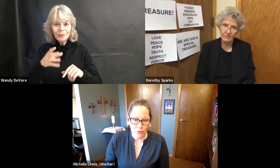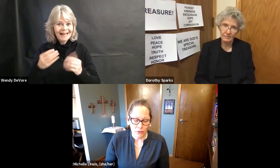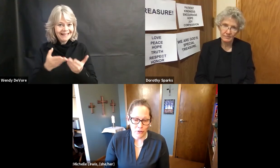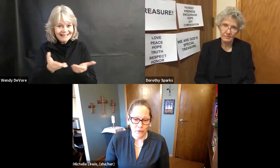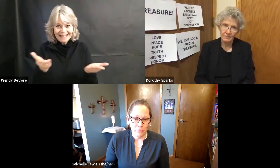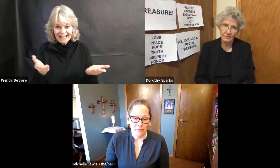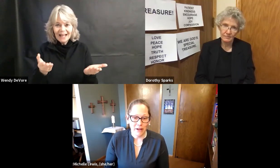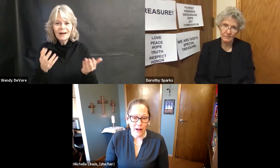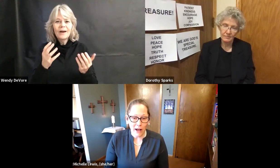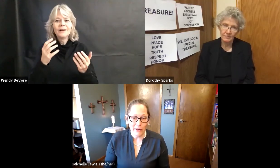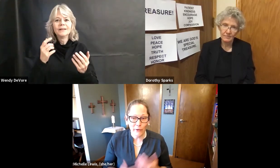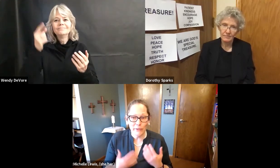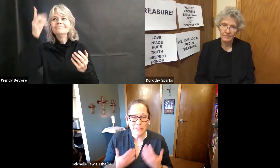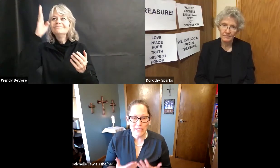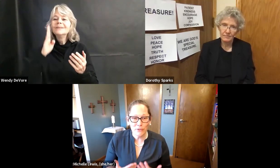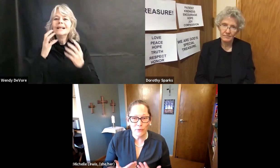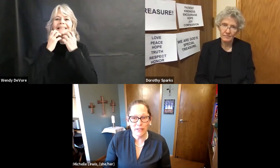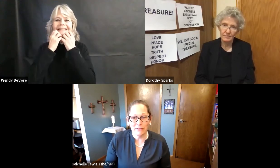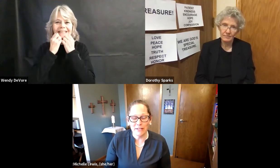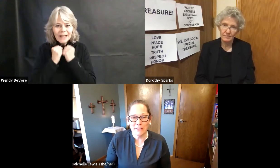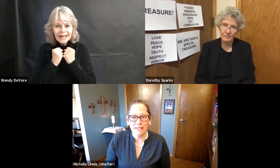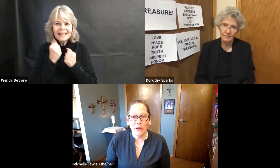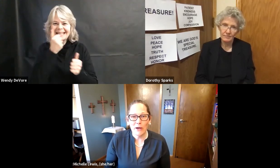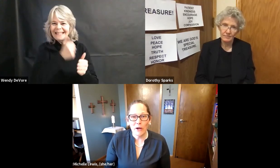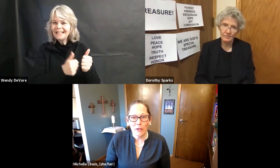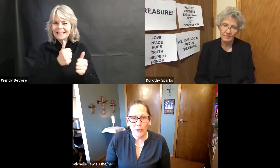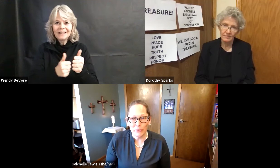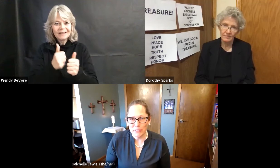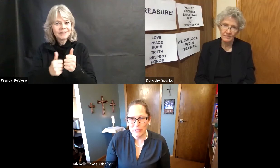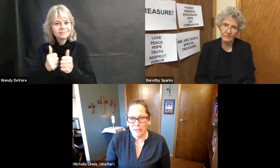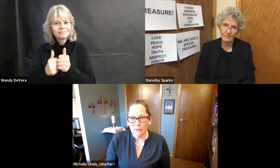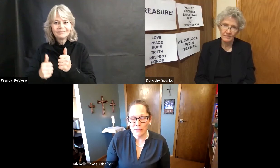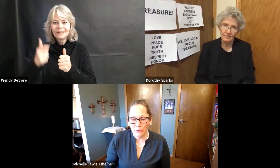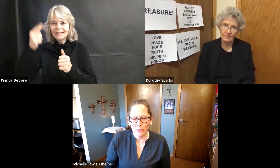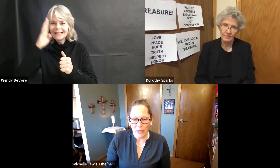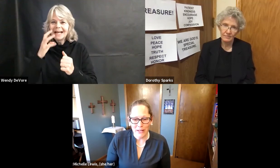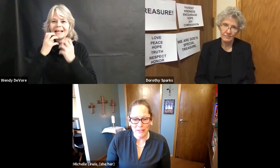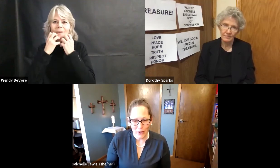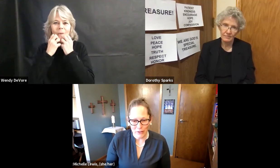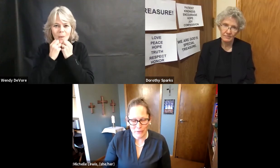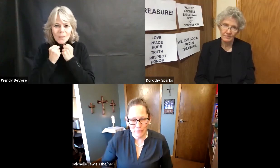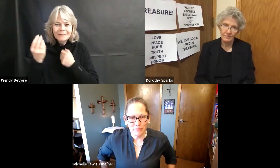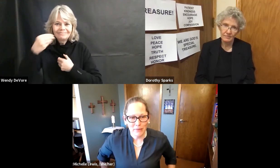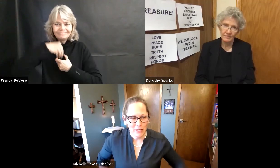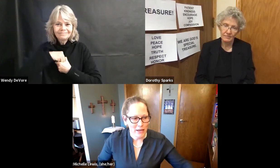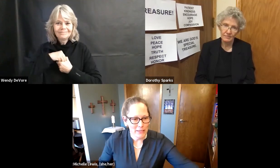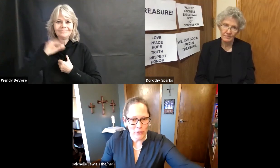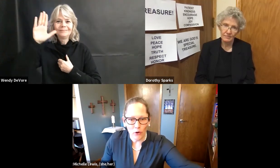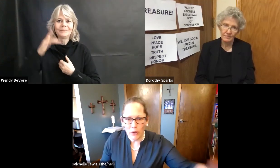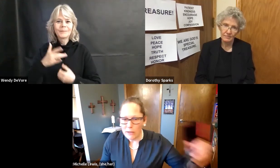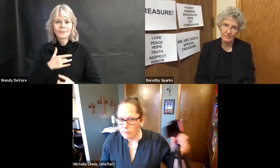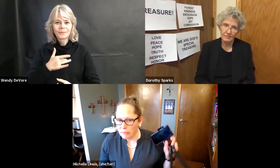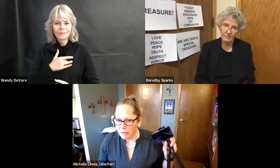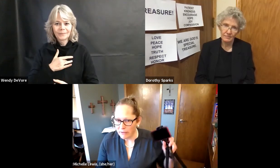God's treasure, that God holds each one of us close to God's heart. And